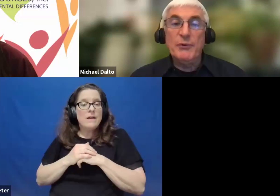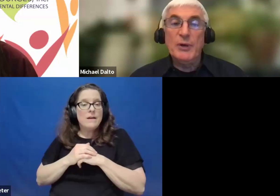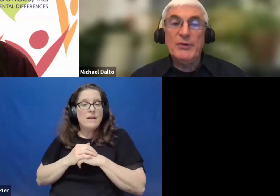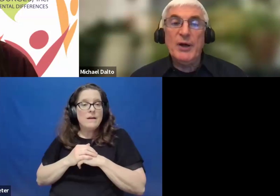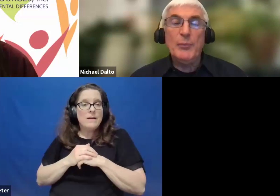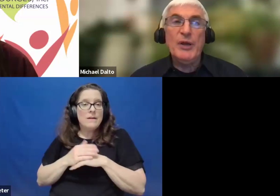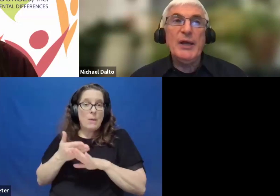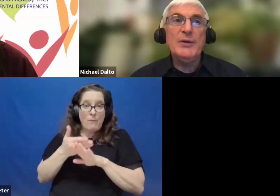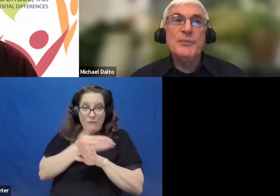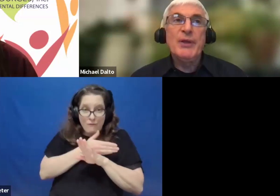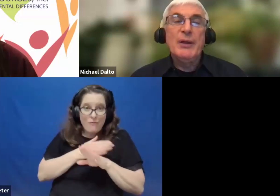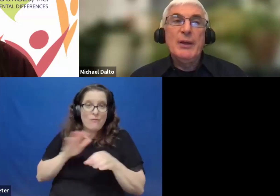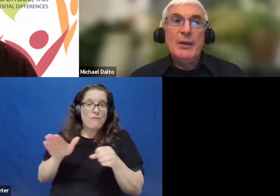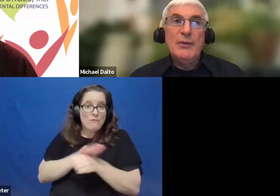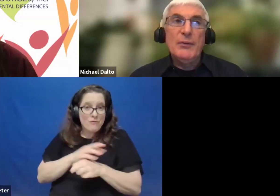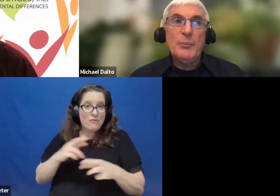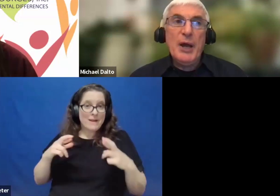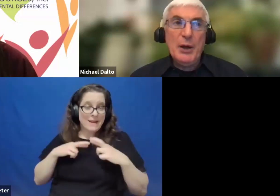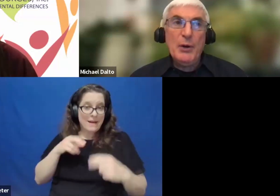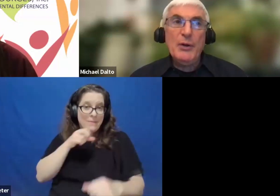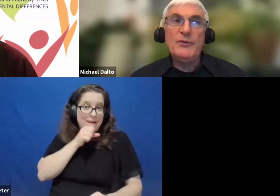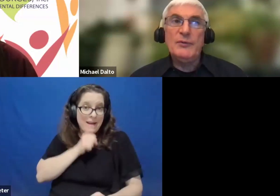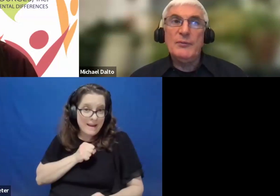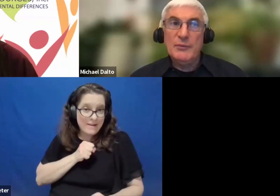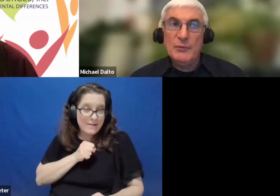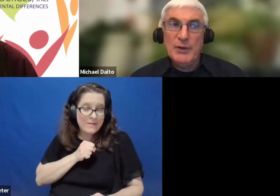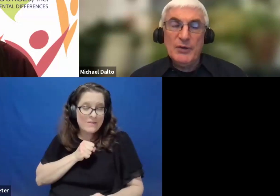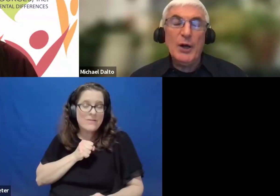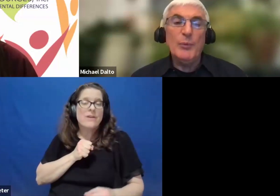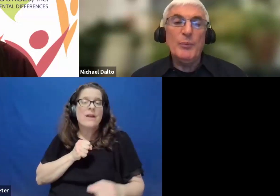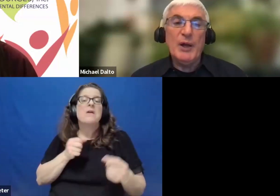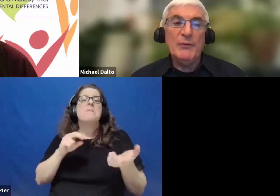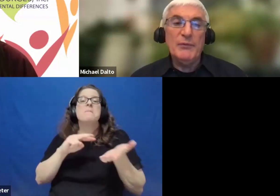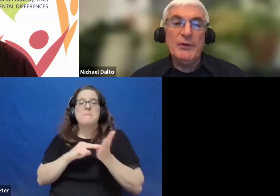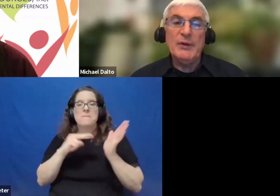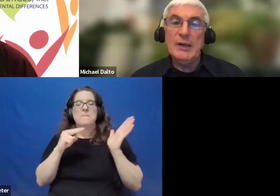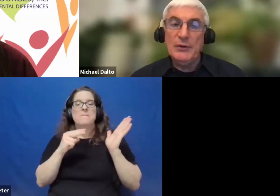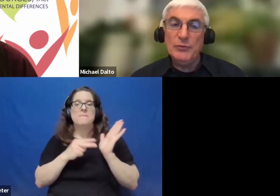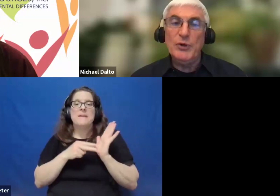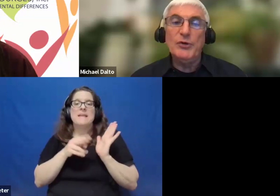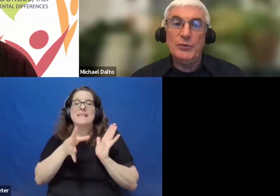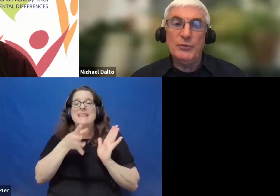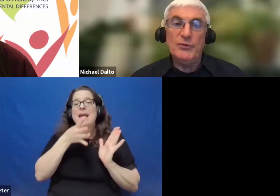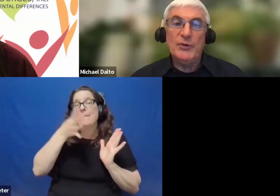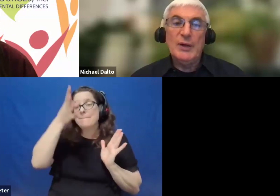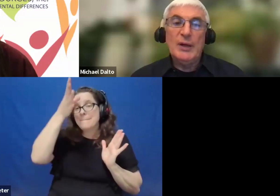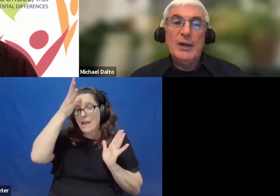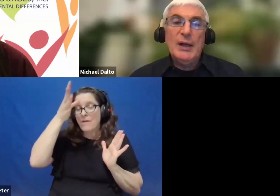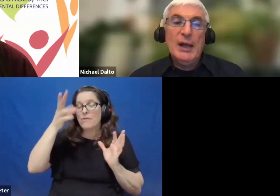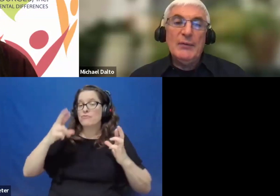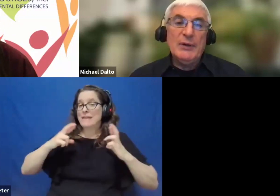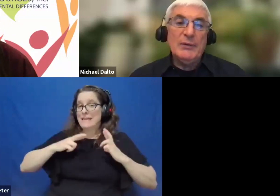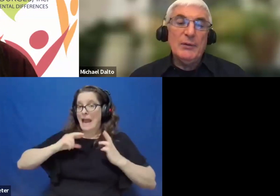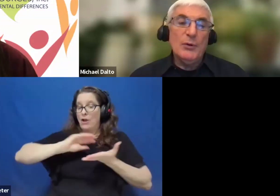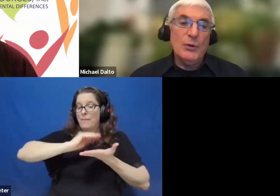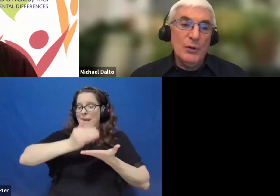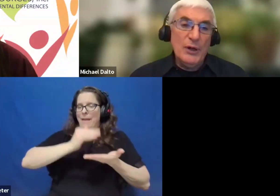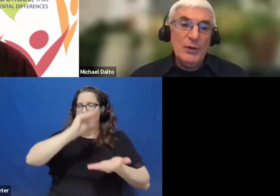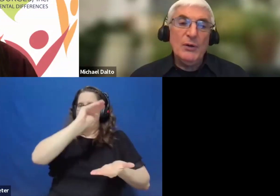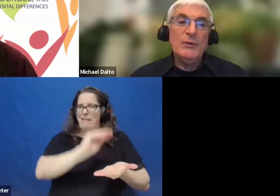before full retirement age, the parent's retirement benefit is reduced. Right. And